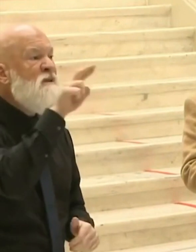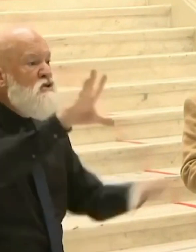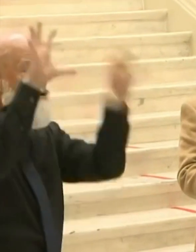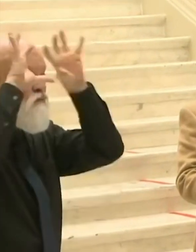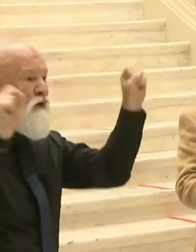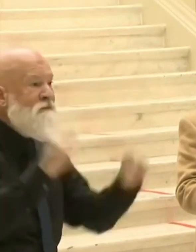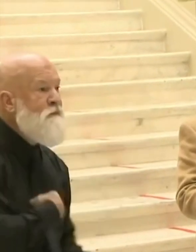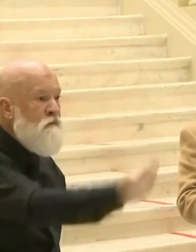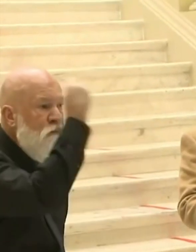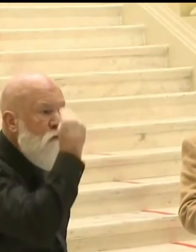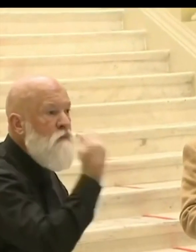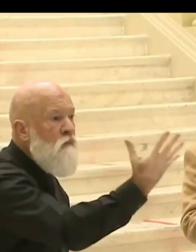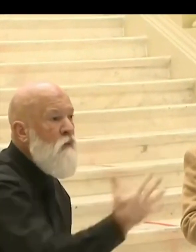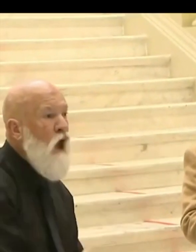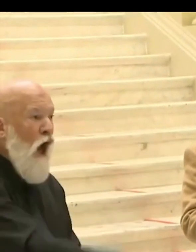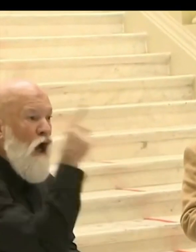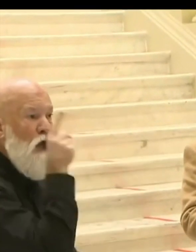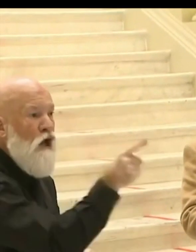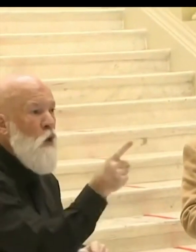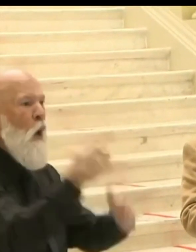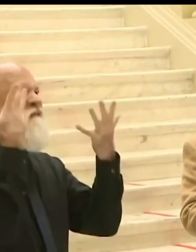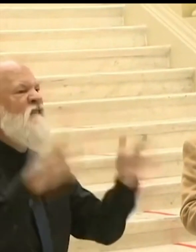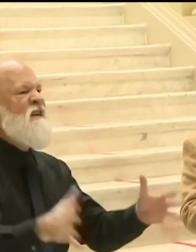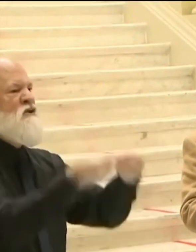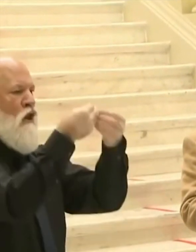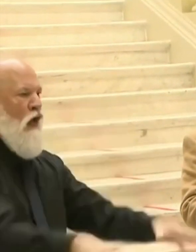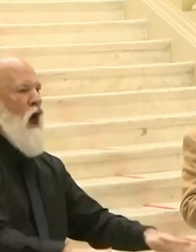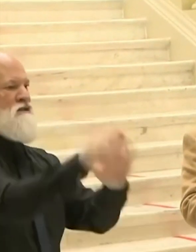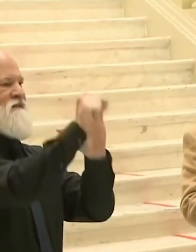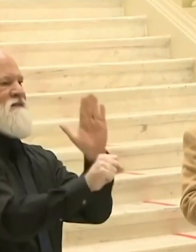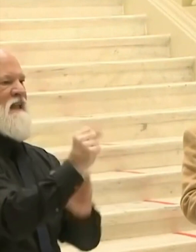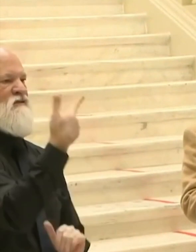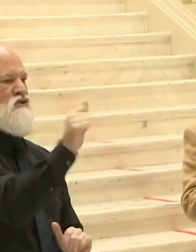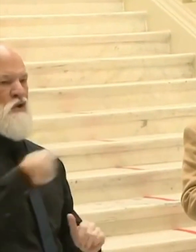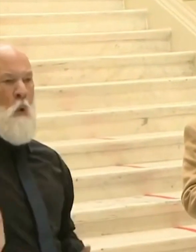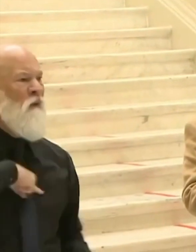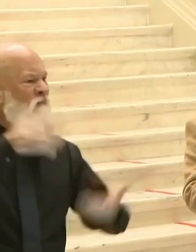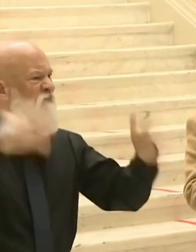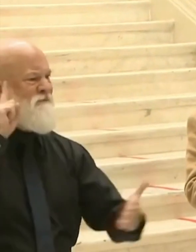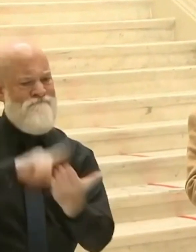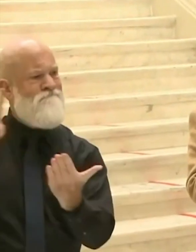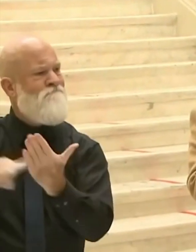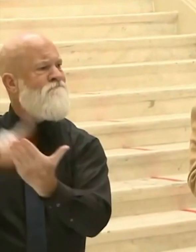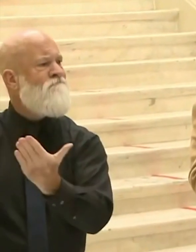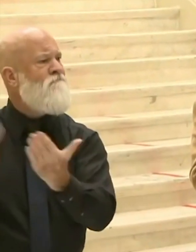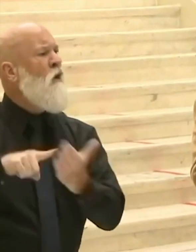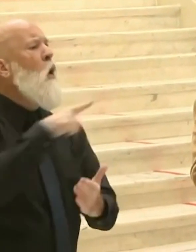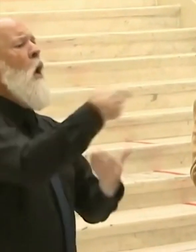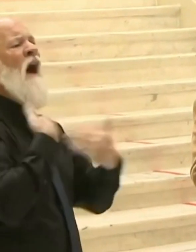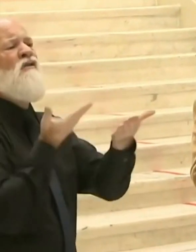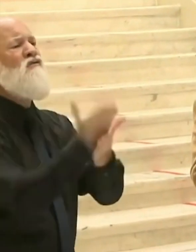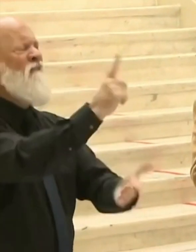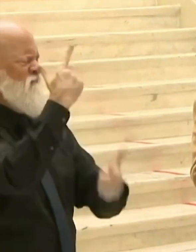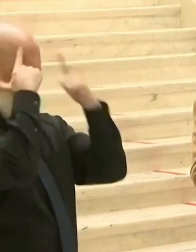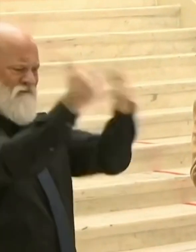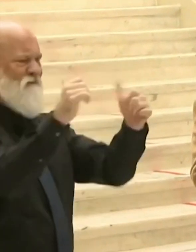it looks like you likely lost the state of Georgia. We're investigating. There's always a possibility. I get it, and you have the rights to go through the courts. What you don't